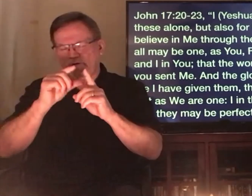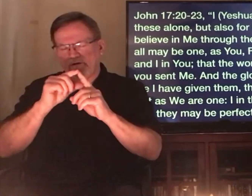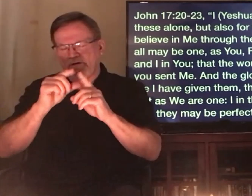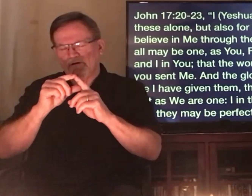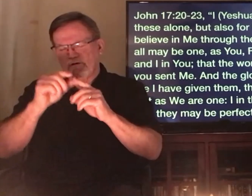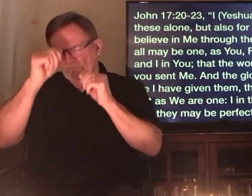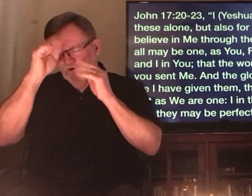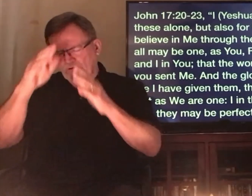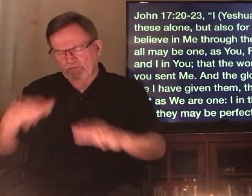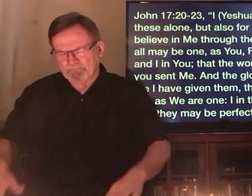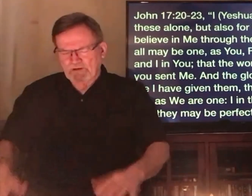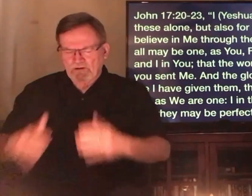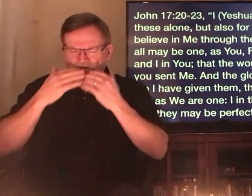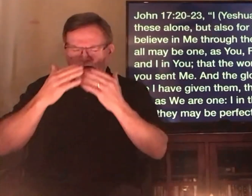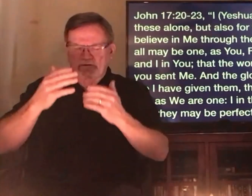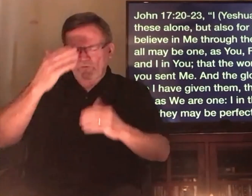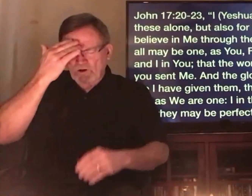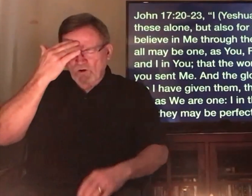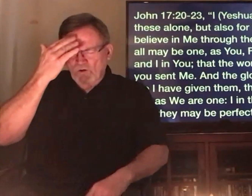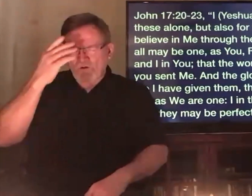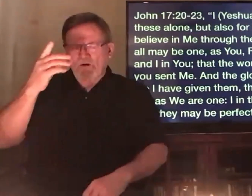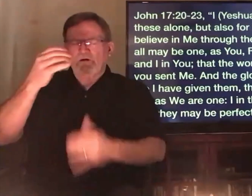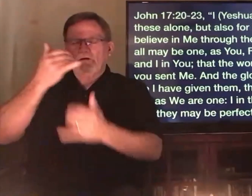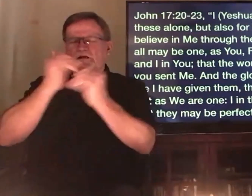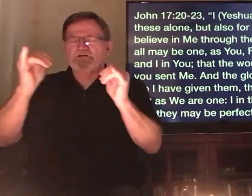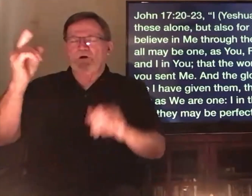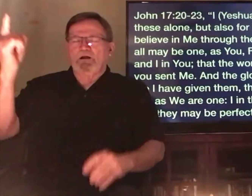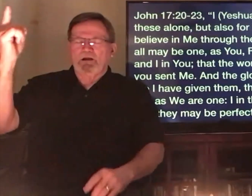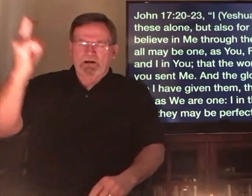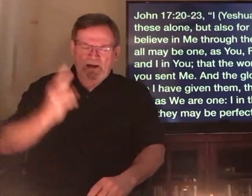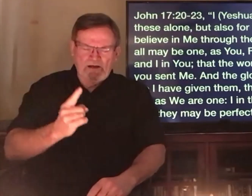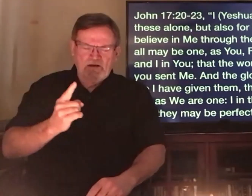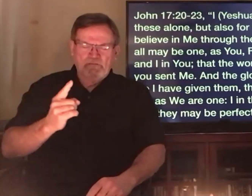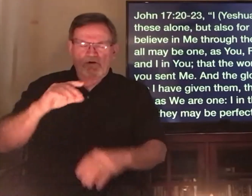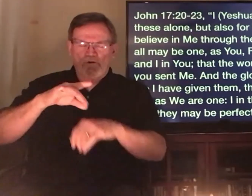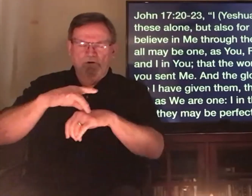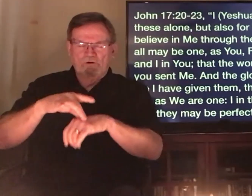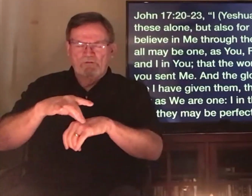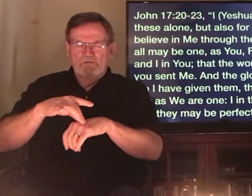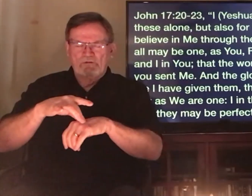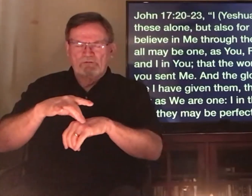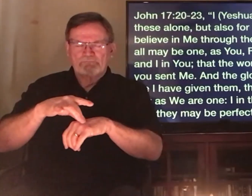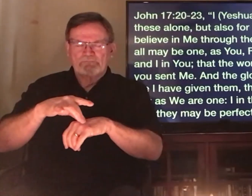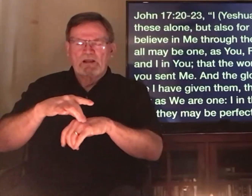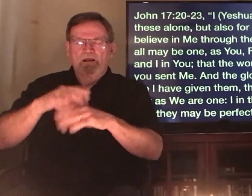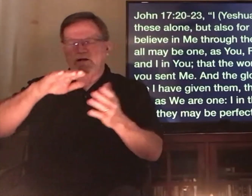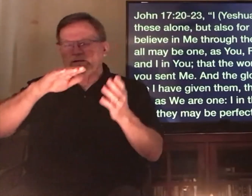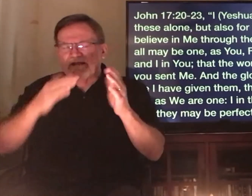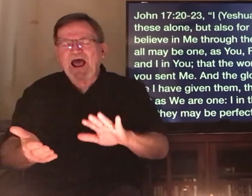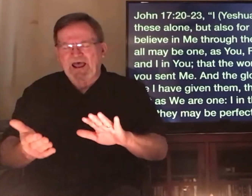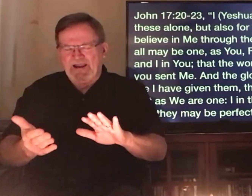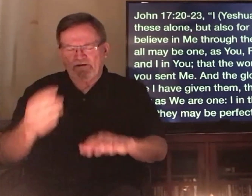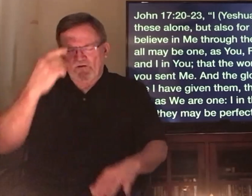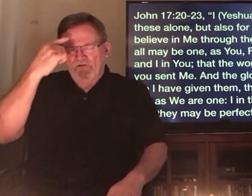So that's why he prayed. But also pray for those who will believe in me through